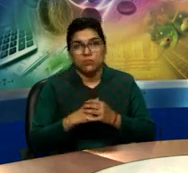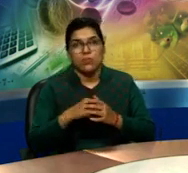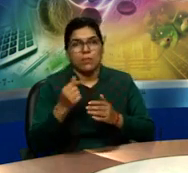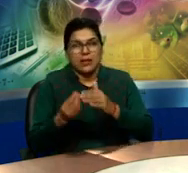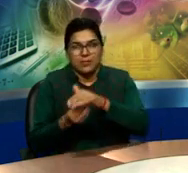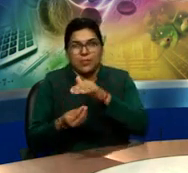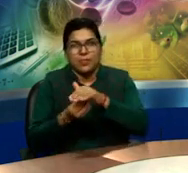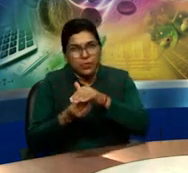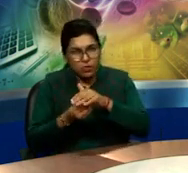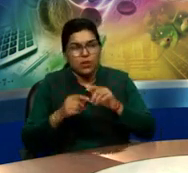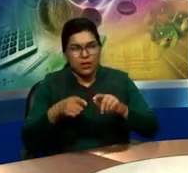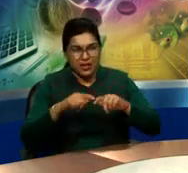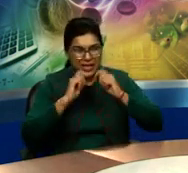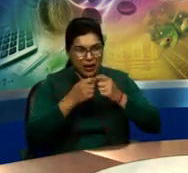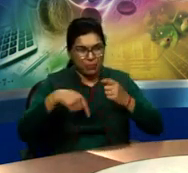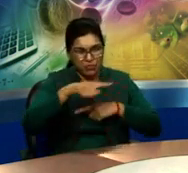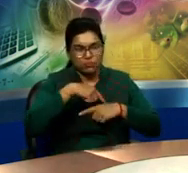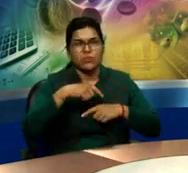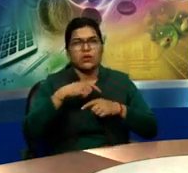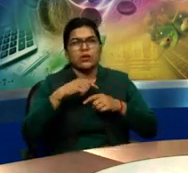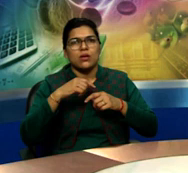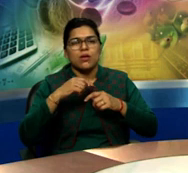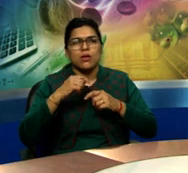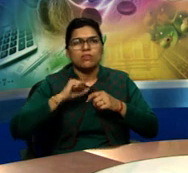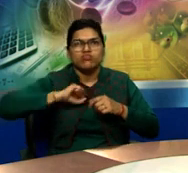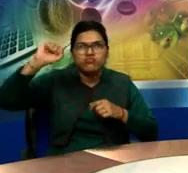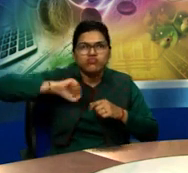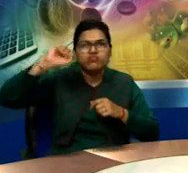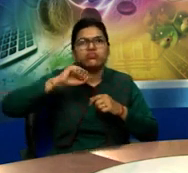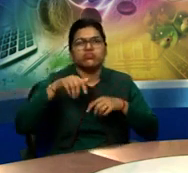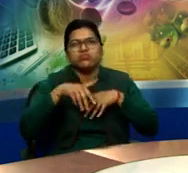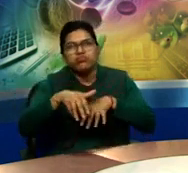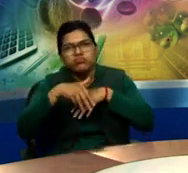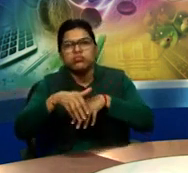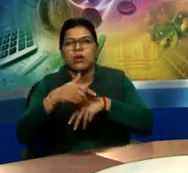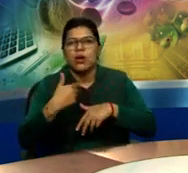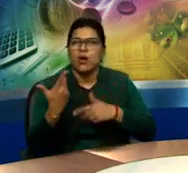by doing something wrong is also not correct.